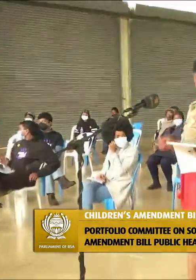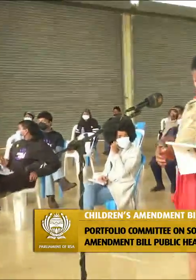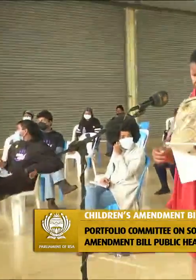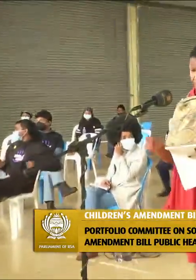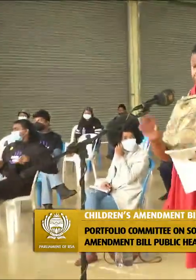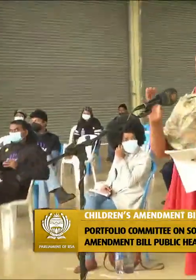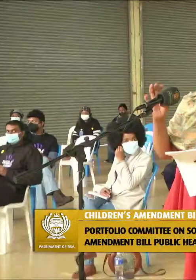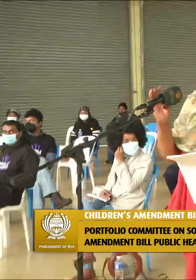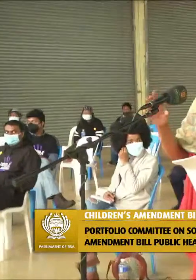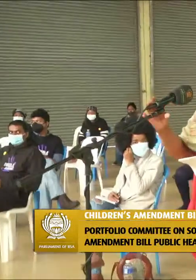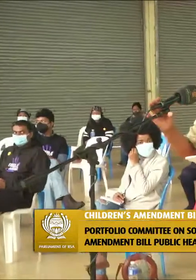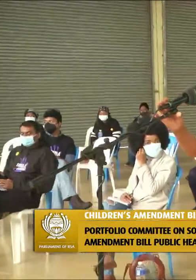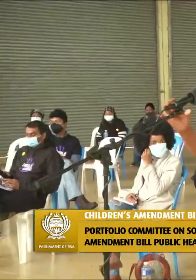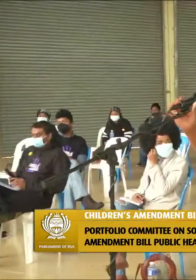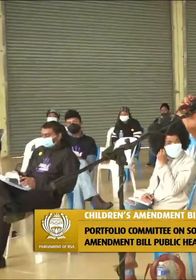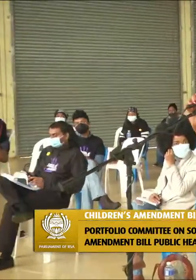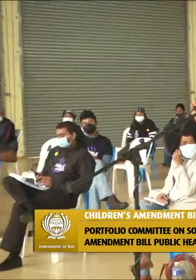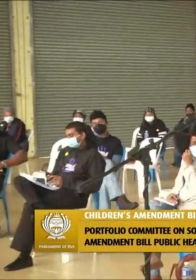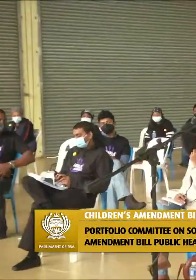Thanks.